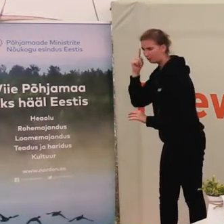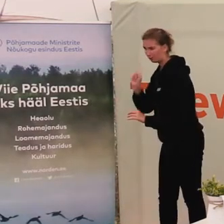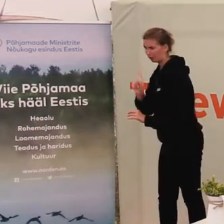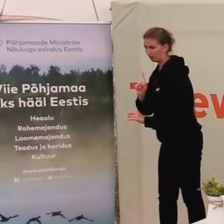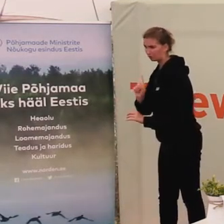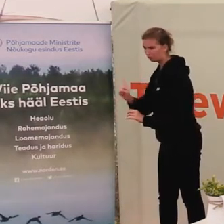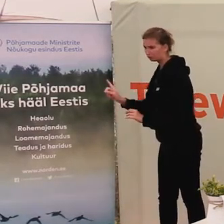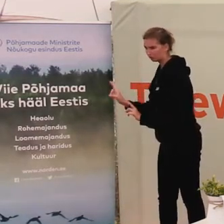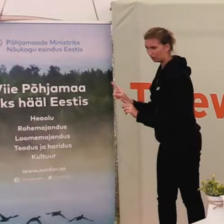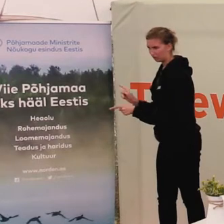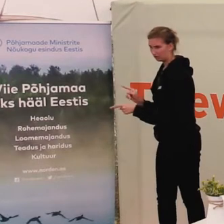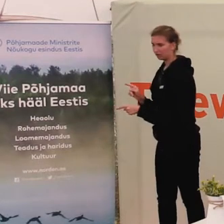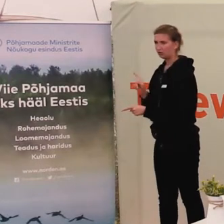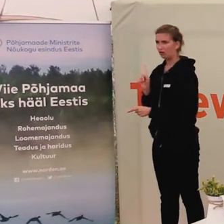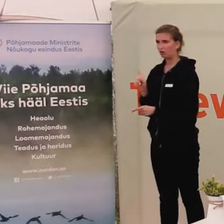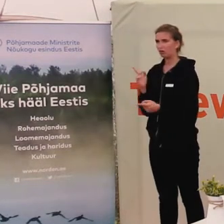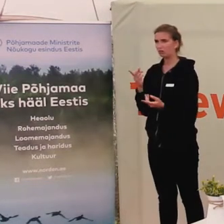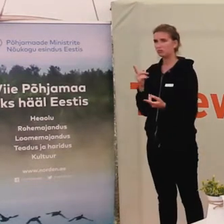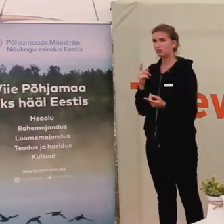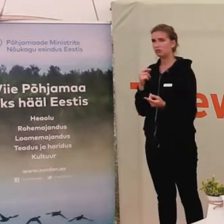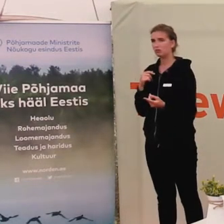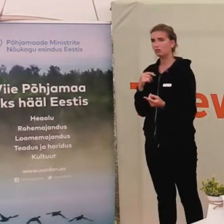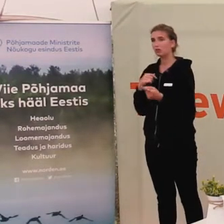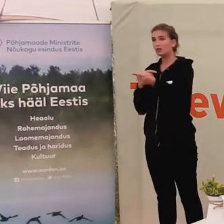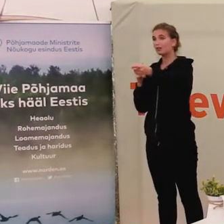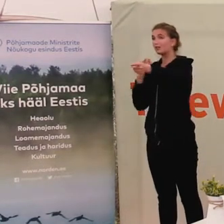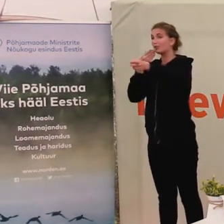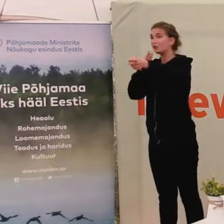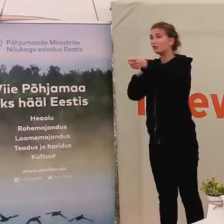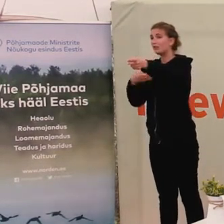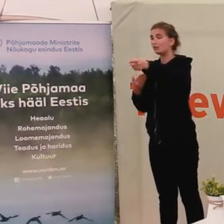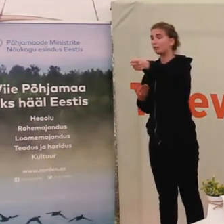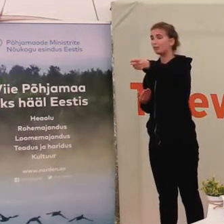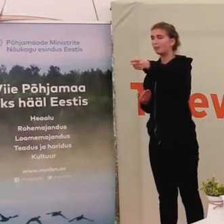not implemented in such a way. So I think,